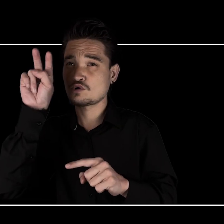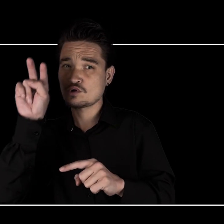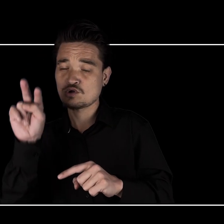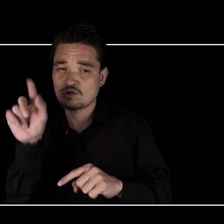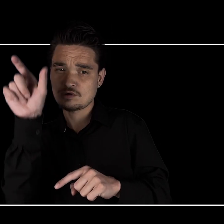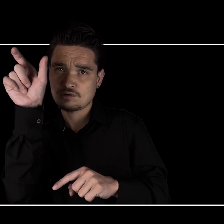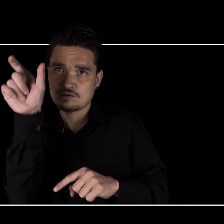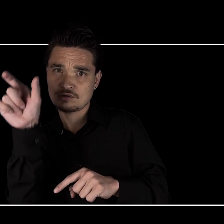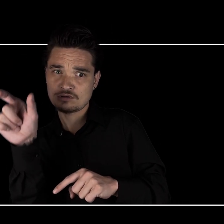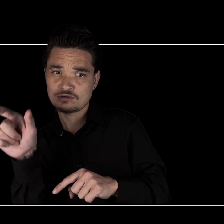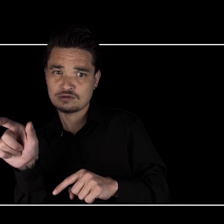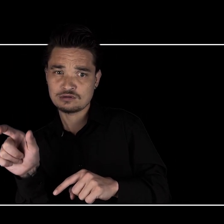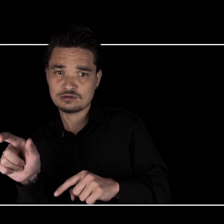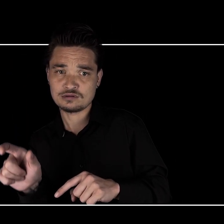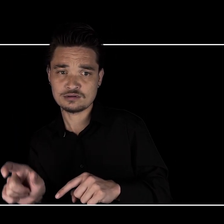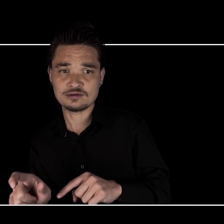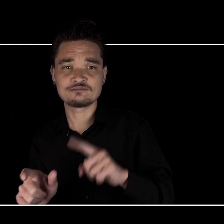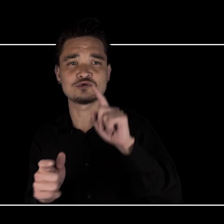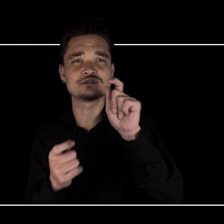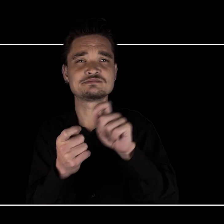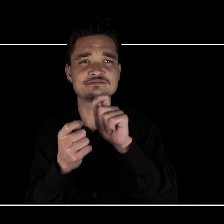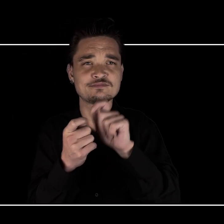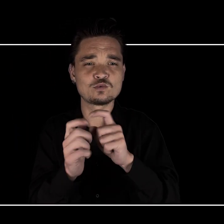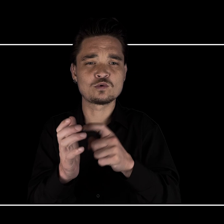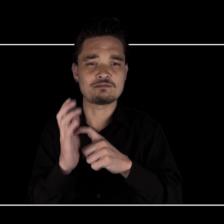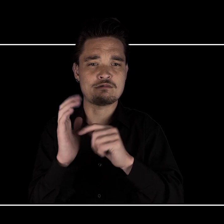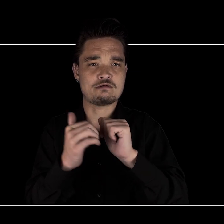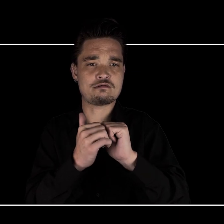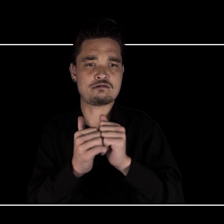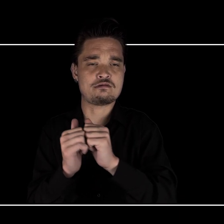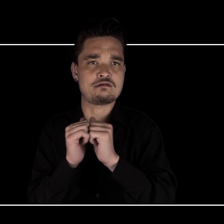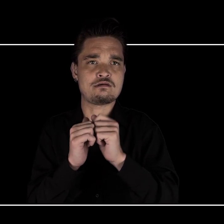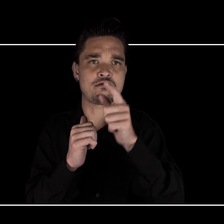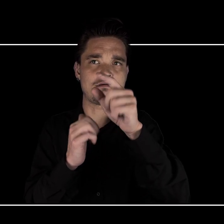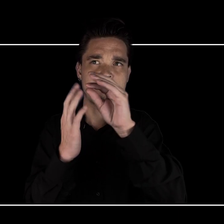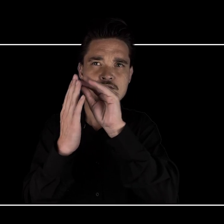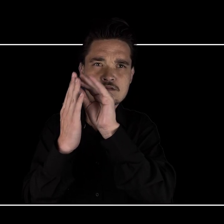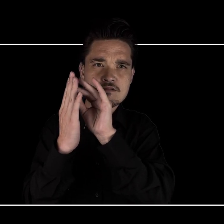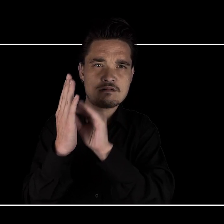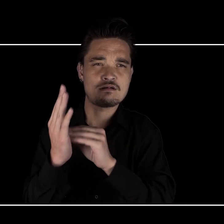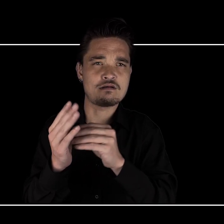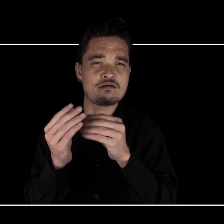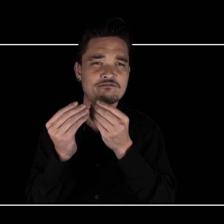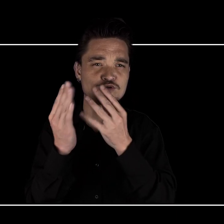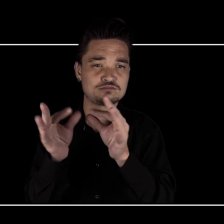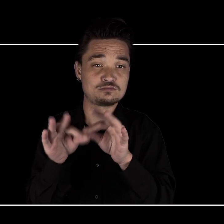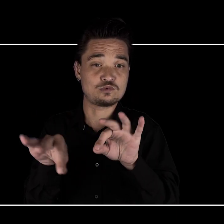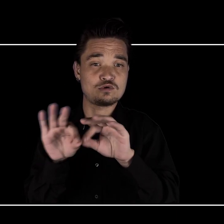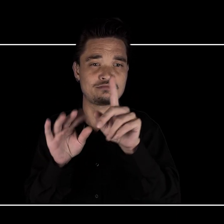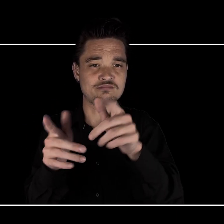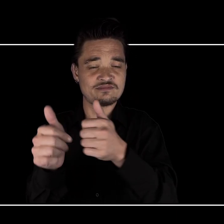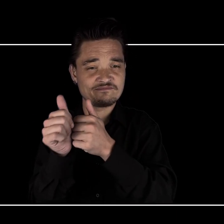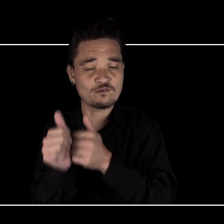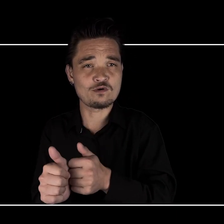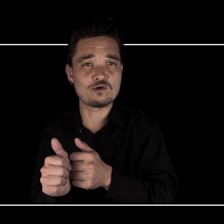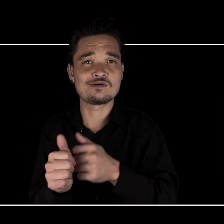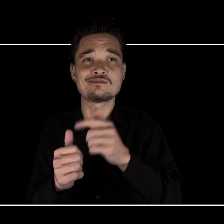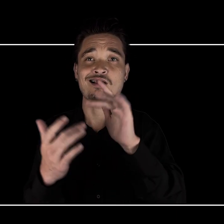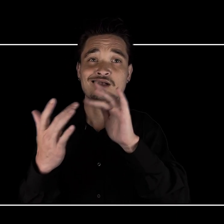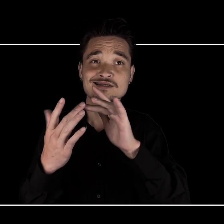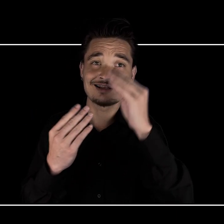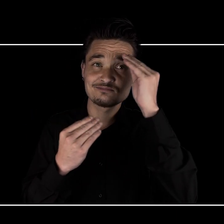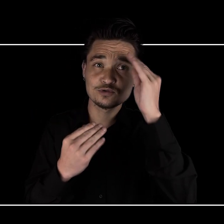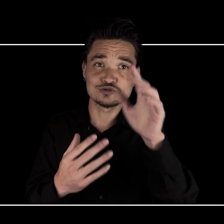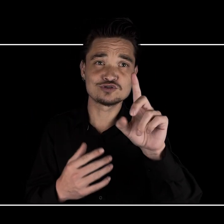screen. There are specific requirements for how you will need to enter information like phone numbers and